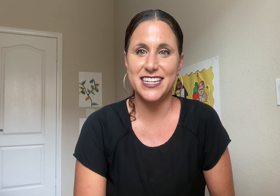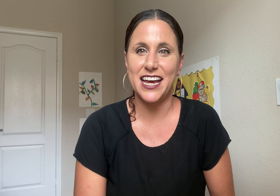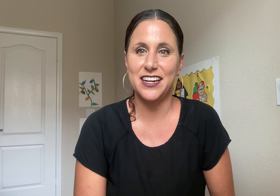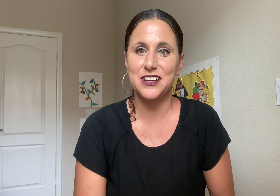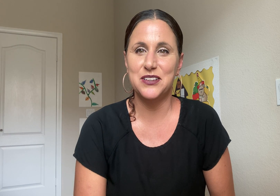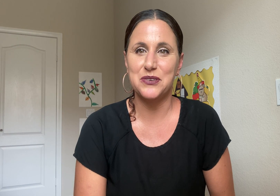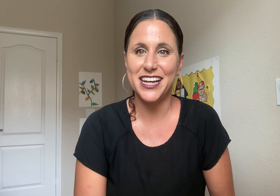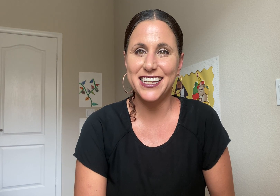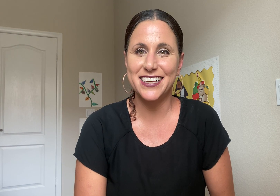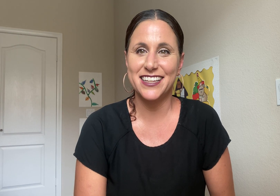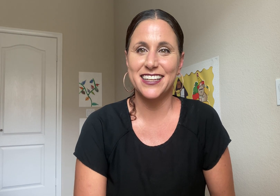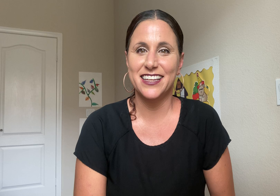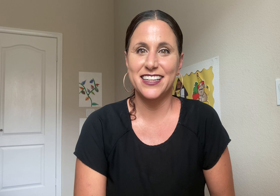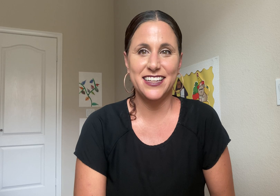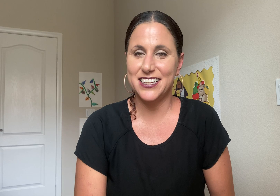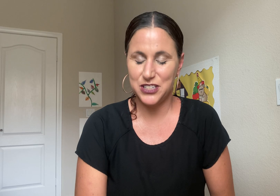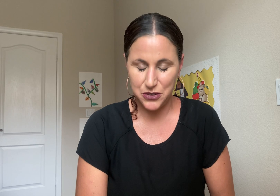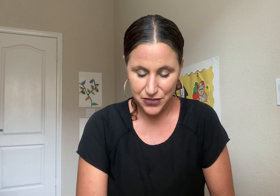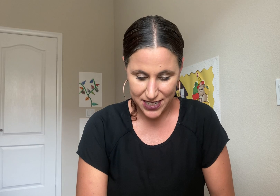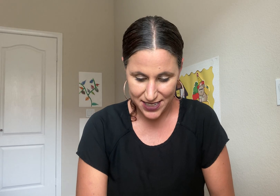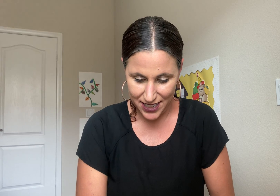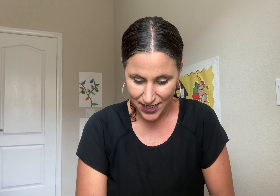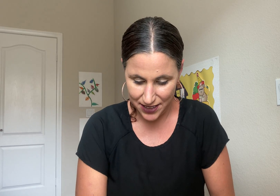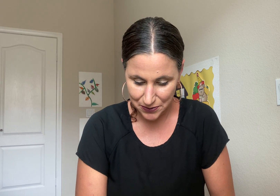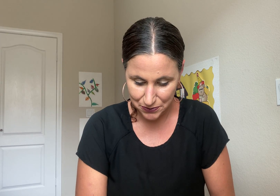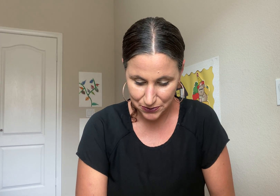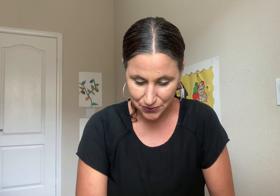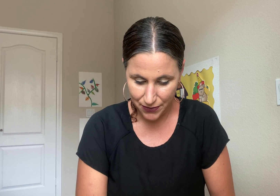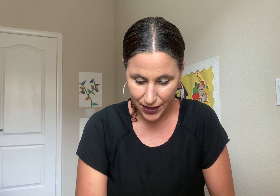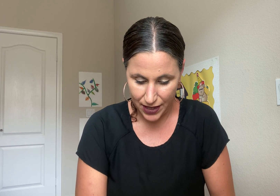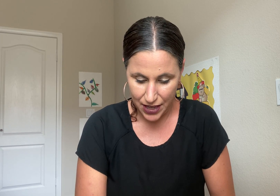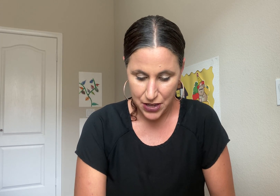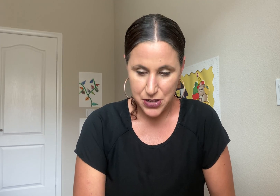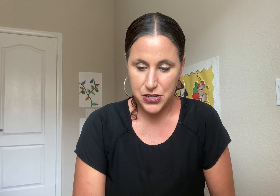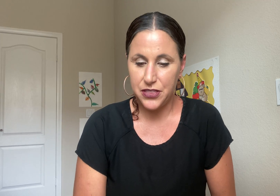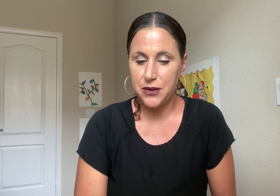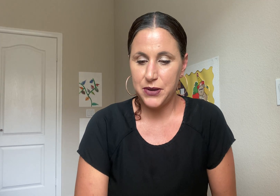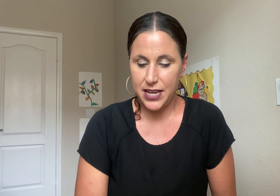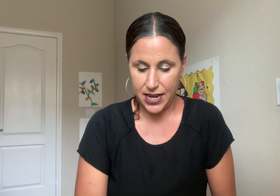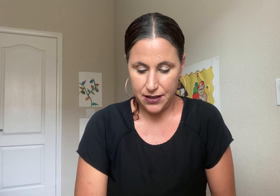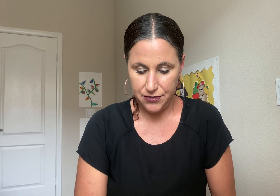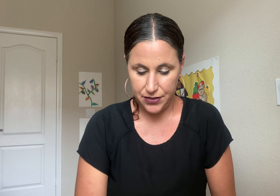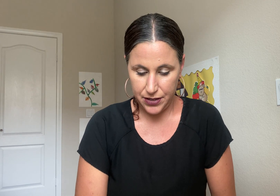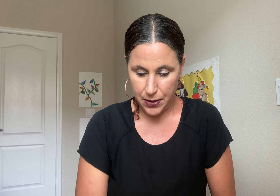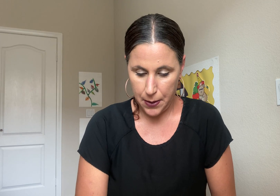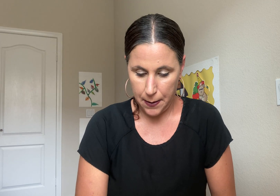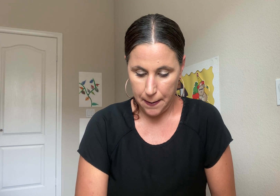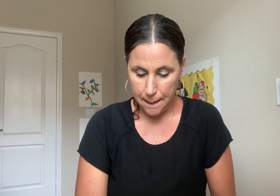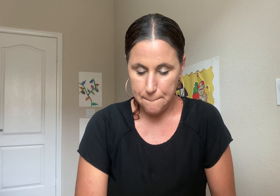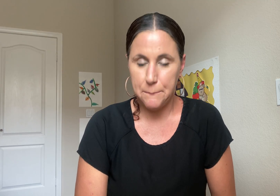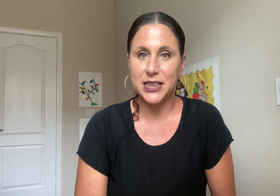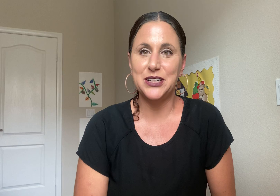instead, right? I think that's so fascinating. So then we have